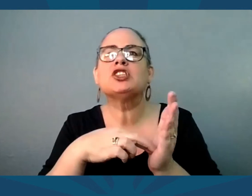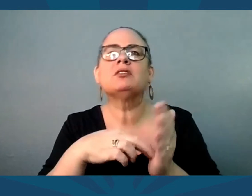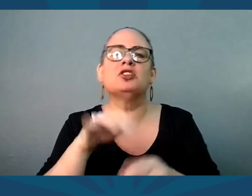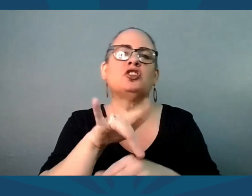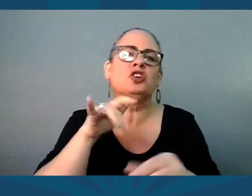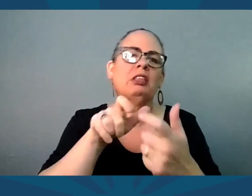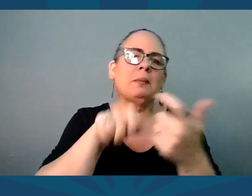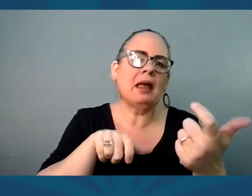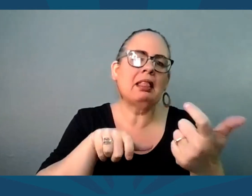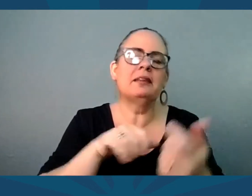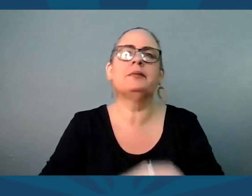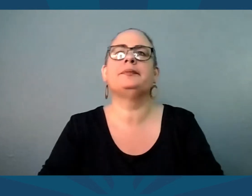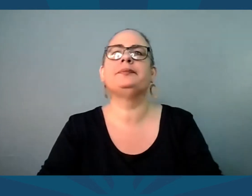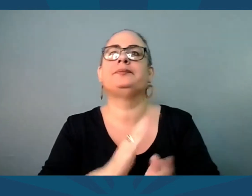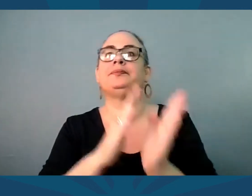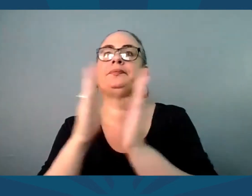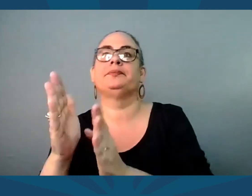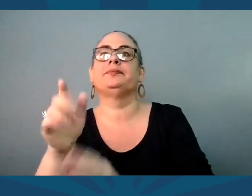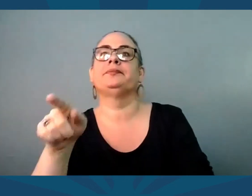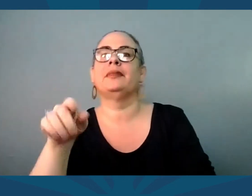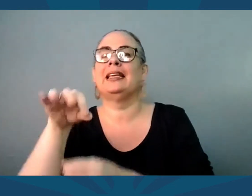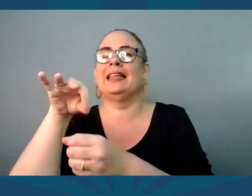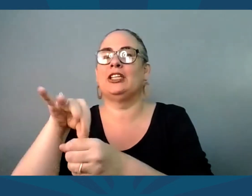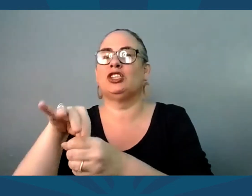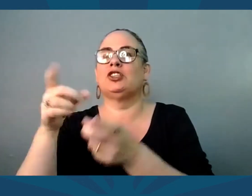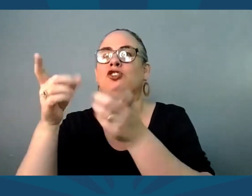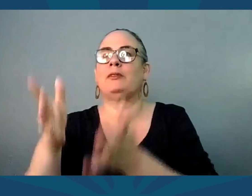voter registration and early ballots,